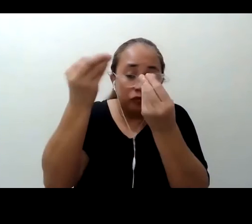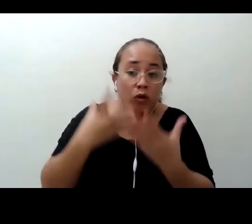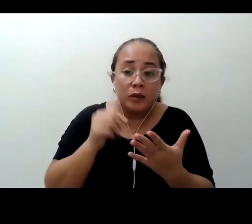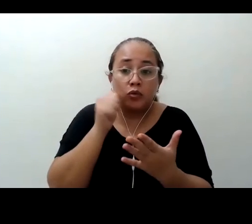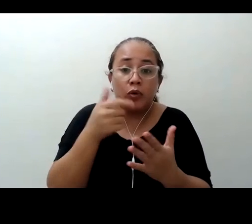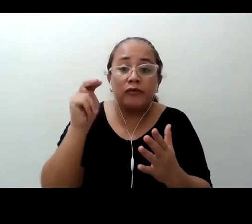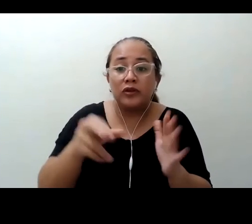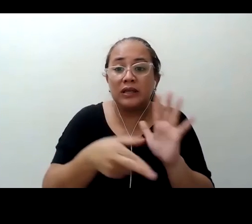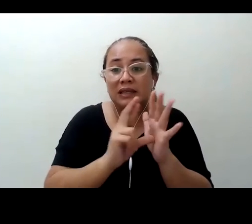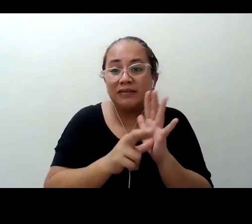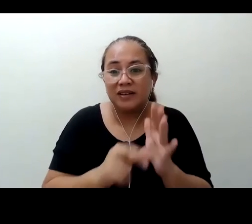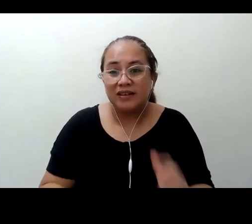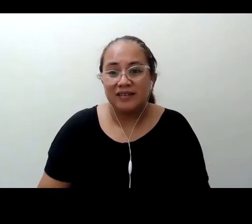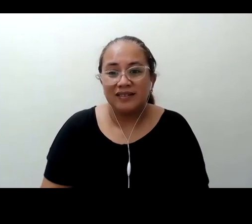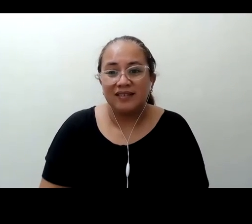another review.